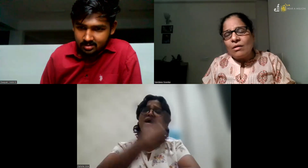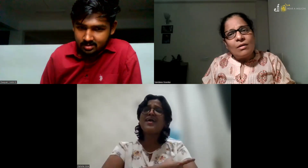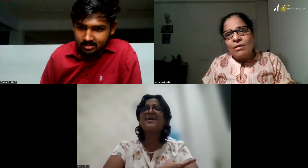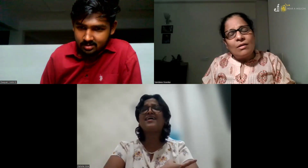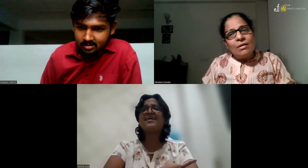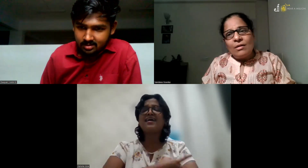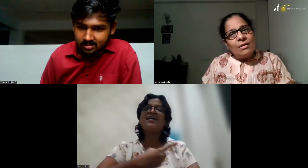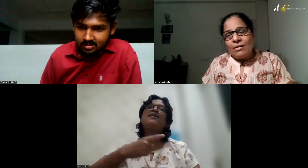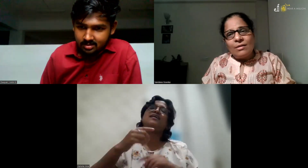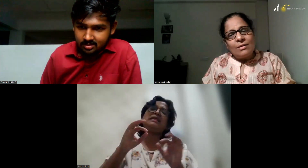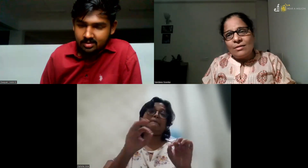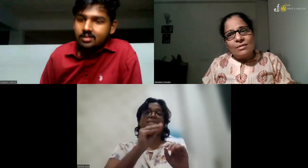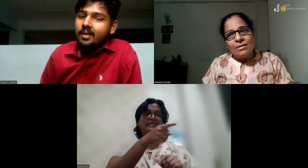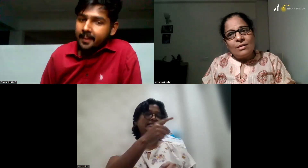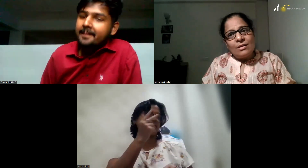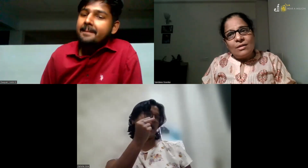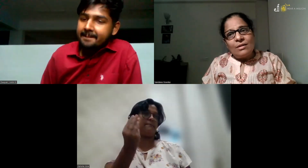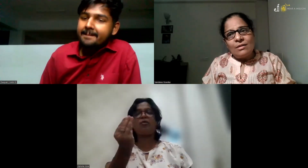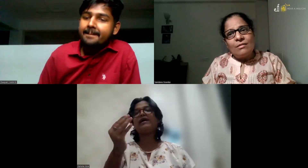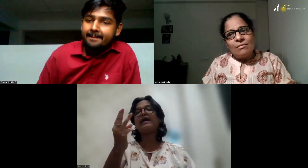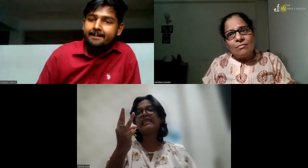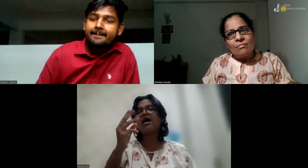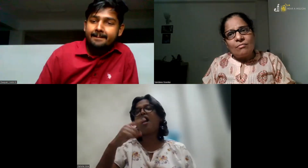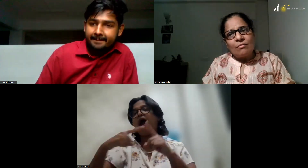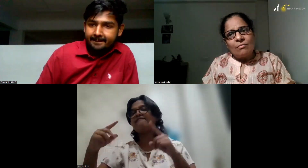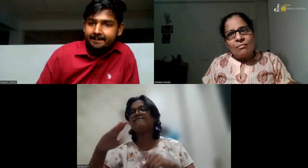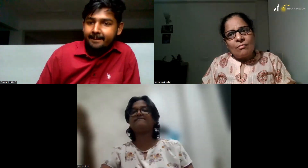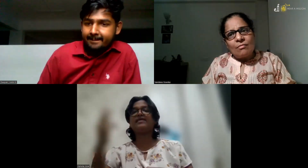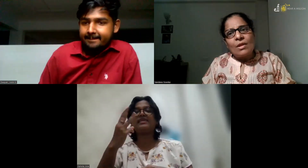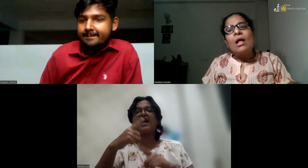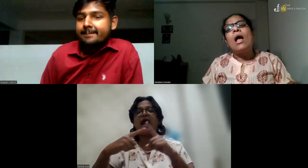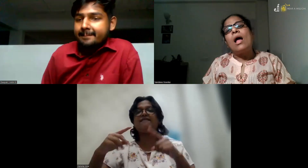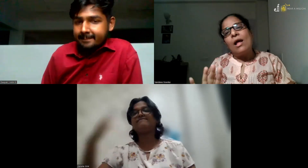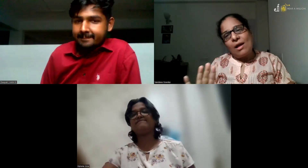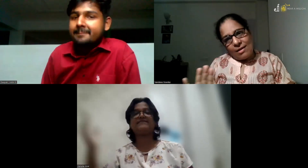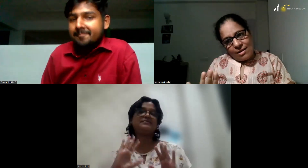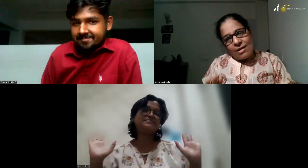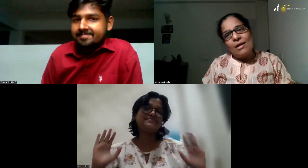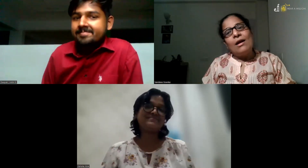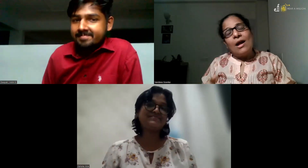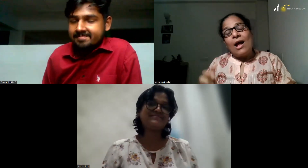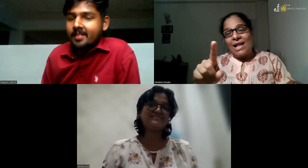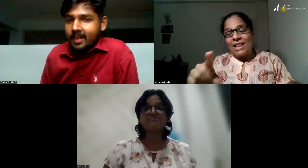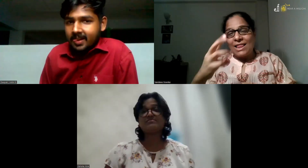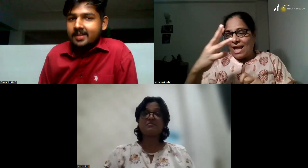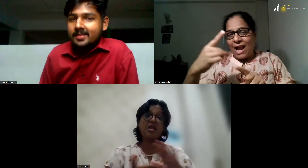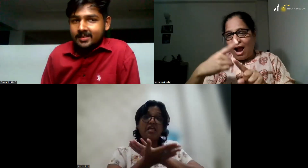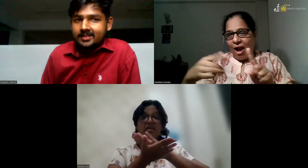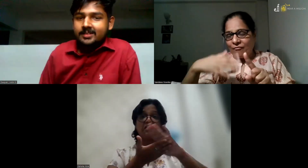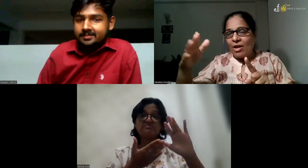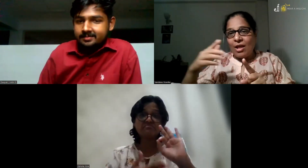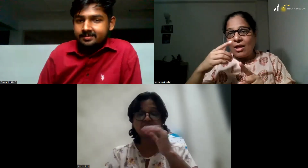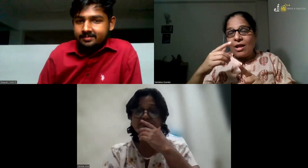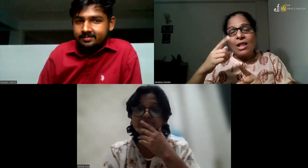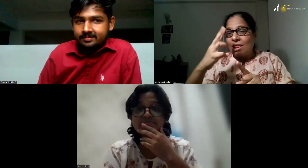to 750 rupees for a one day only. So yeah, there are they were 3.5